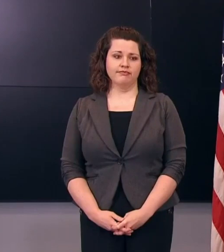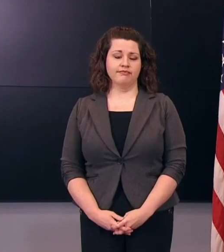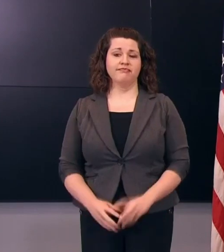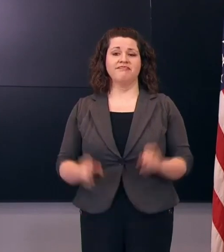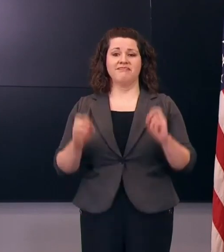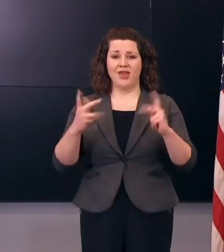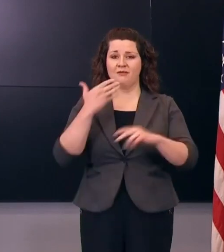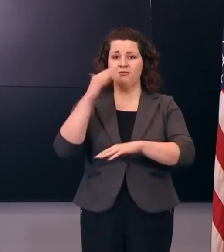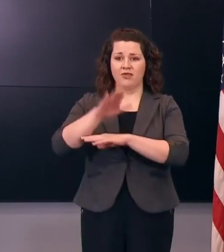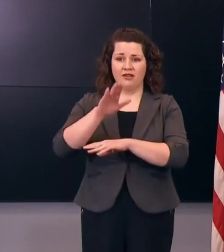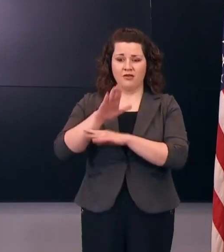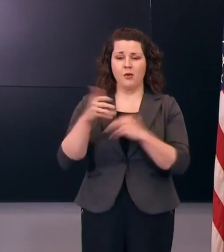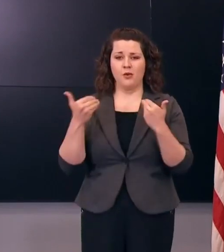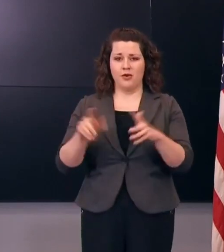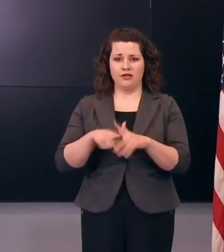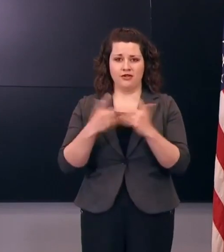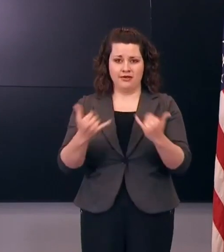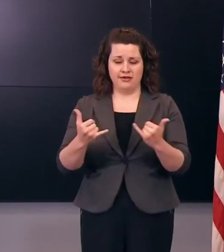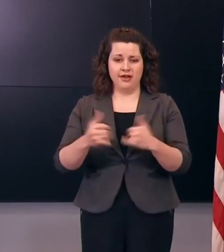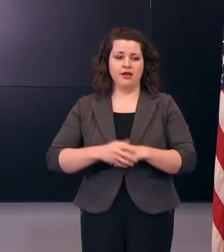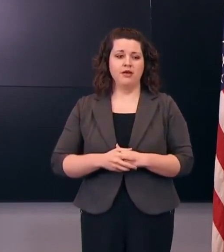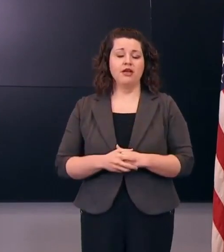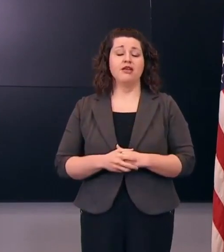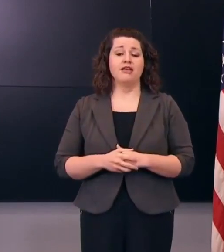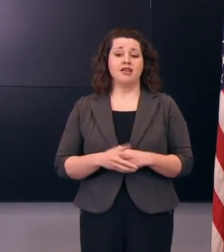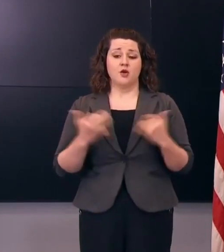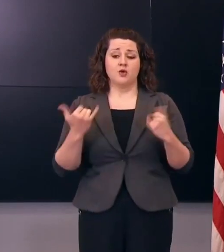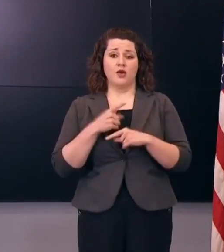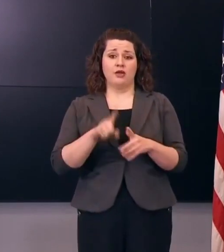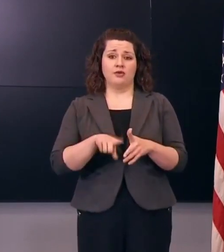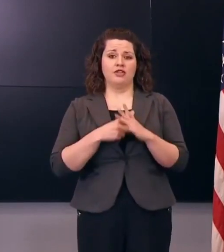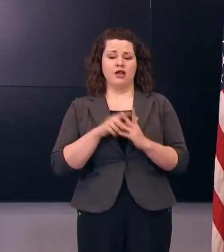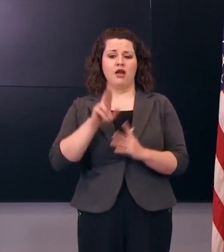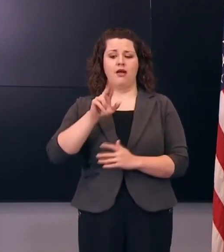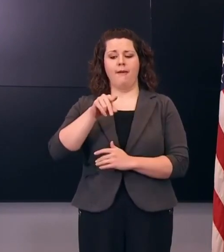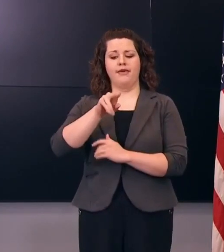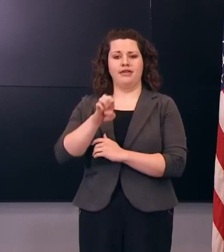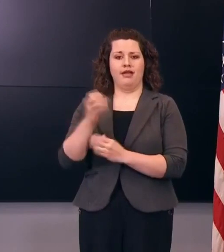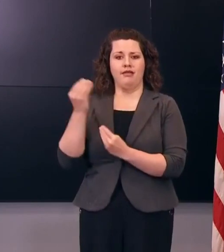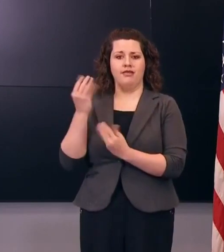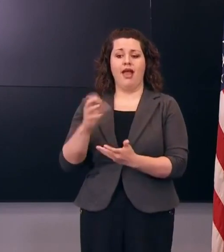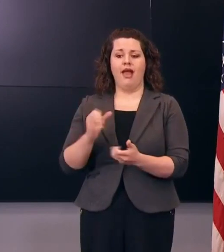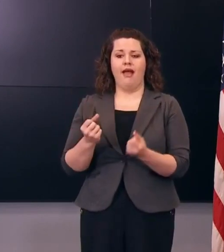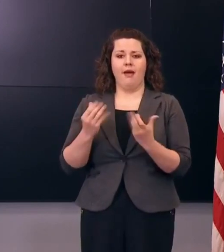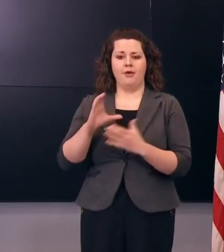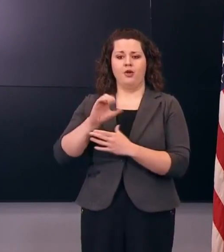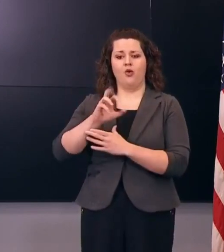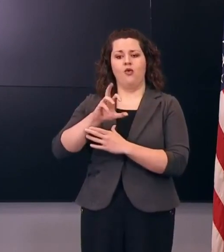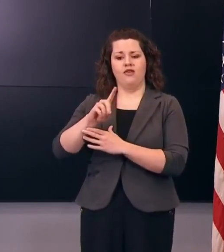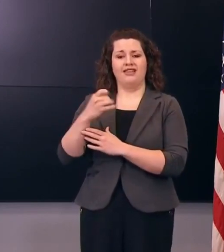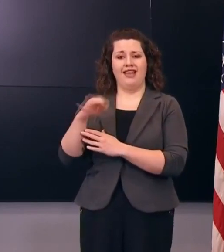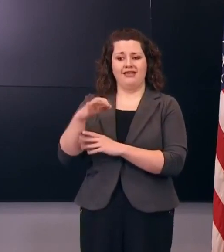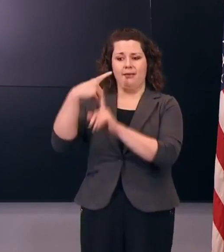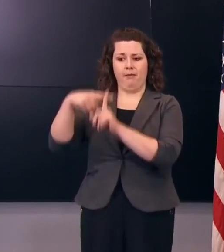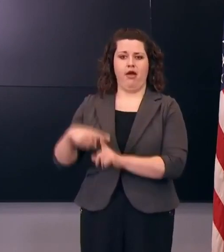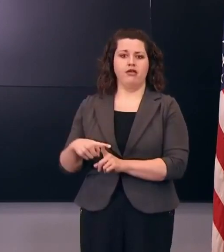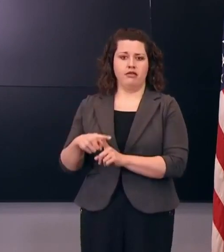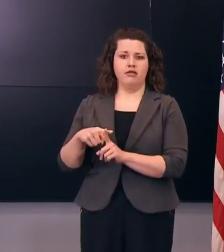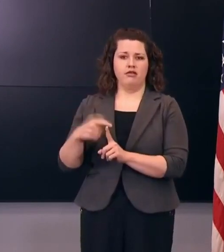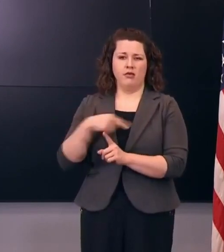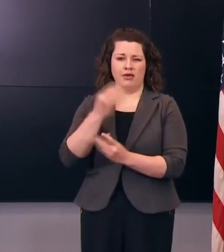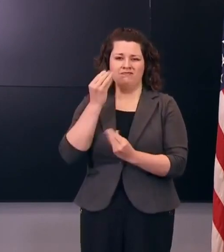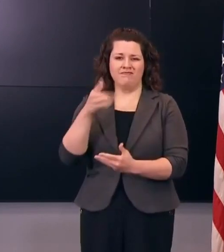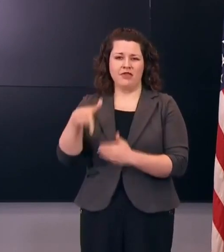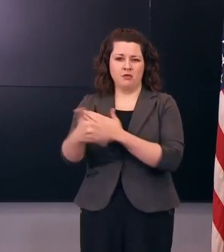Okay, good afternoon. We'll go ahead and get started, and we'll start with an update from the number of cases of COVID-19 in Iowa that was released earlier